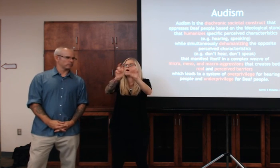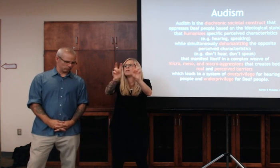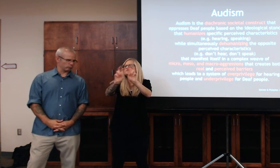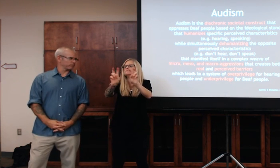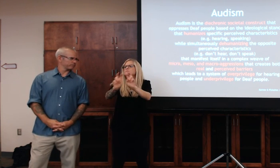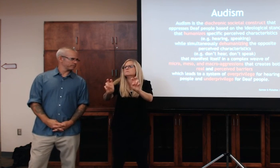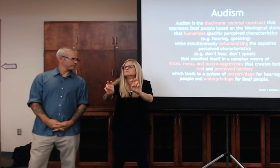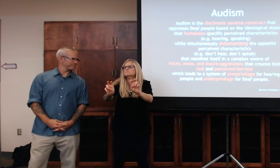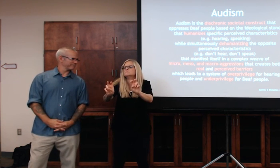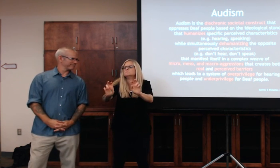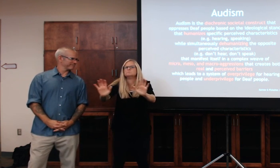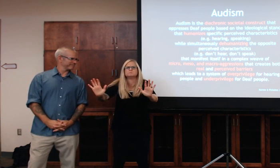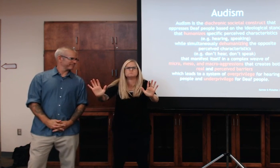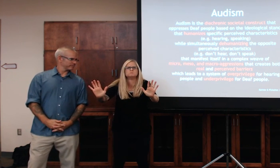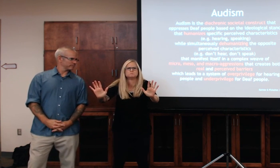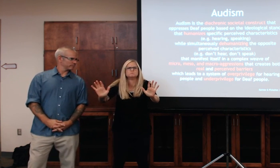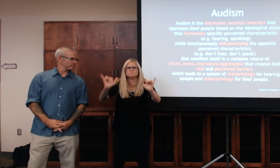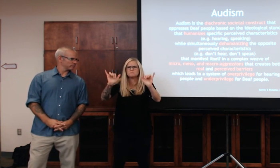it is that you're actually analyzing.